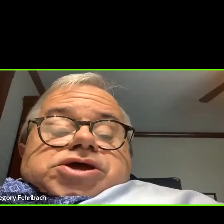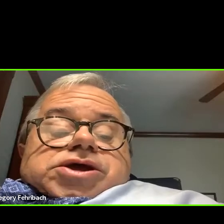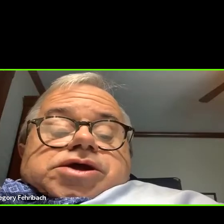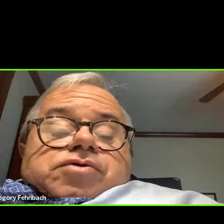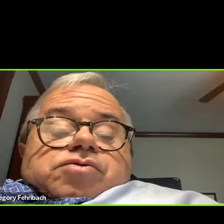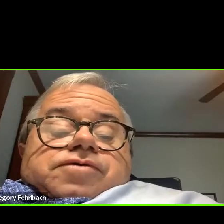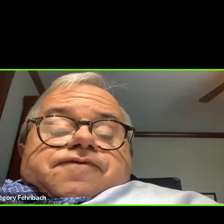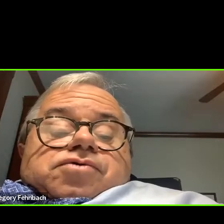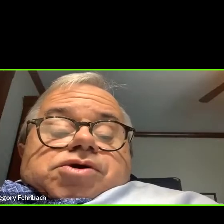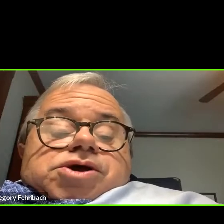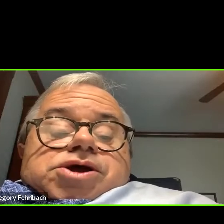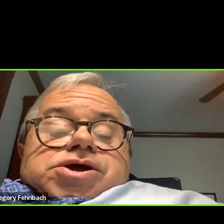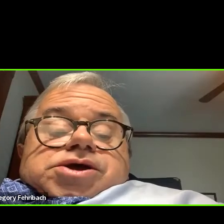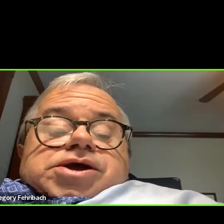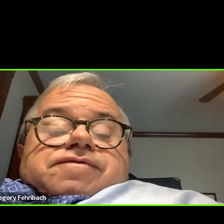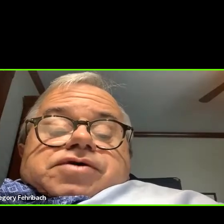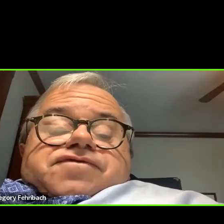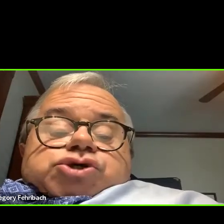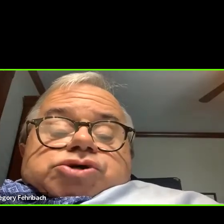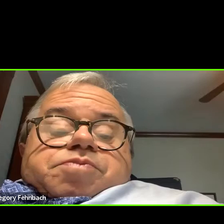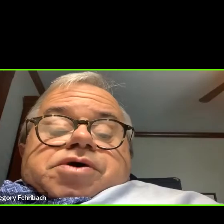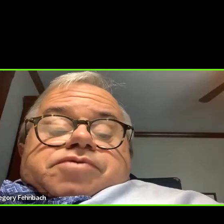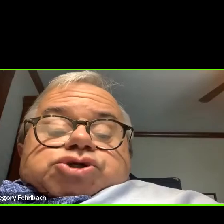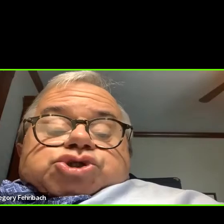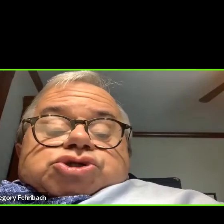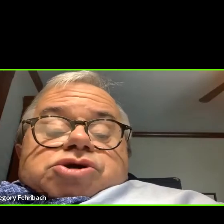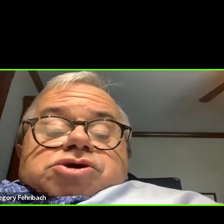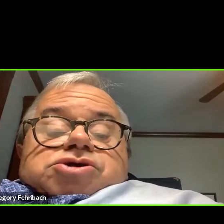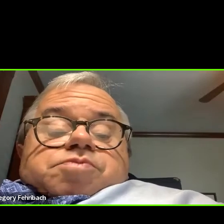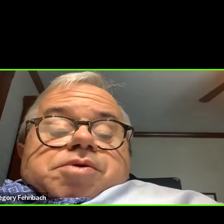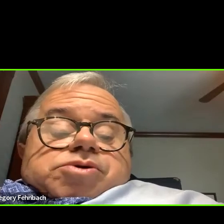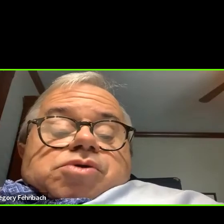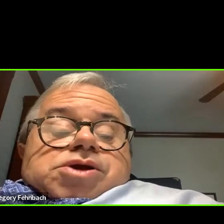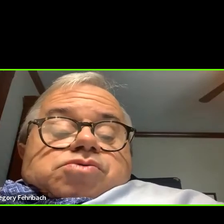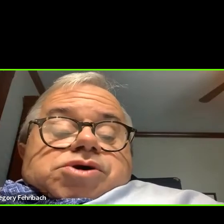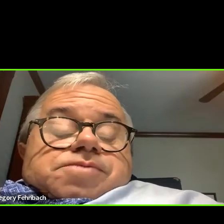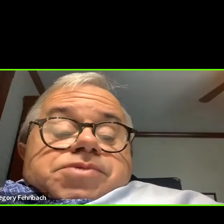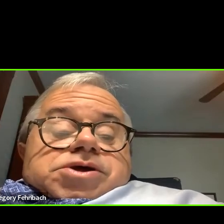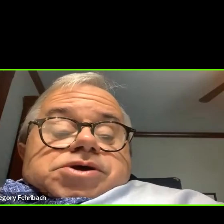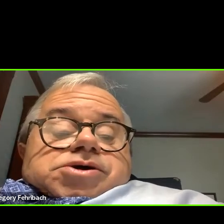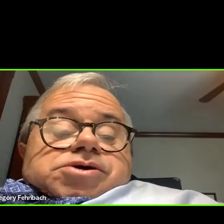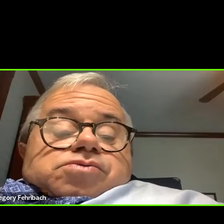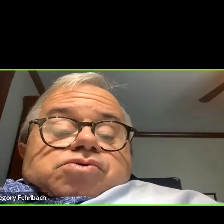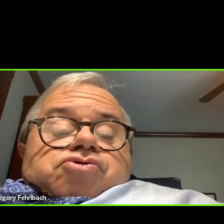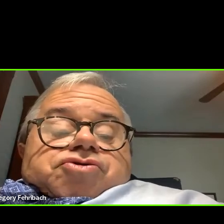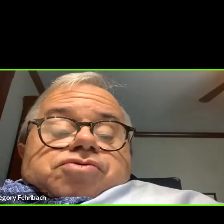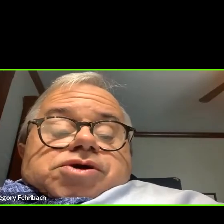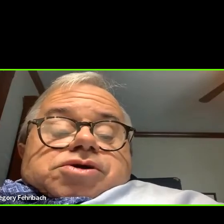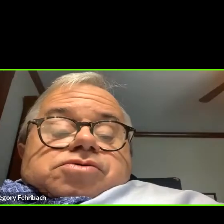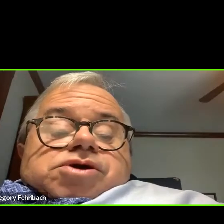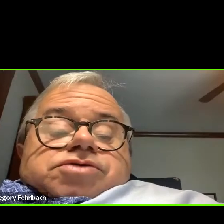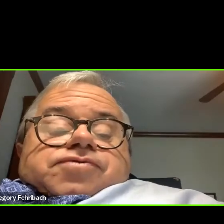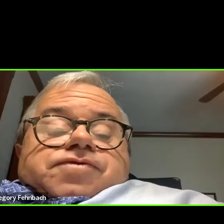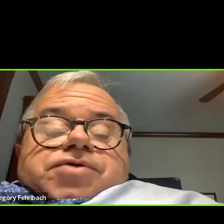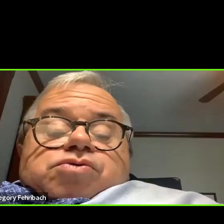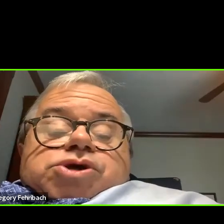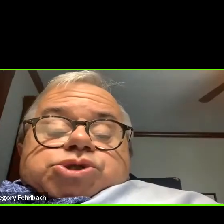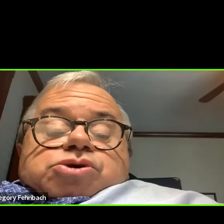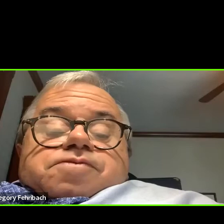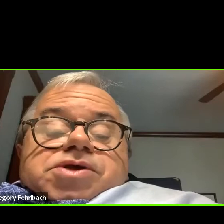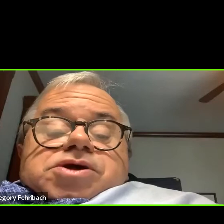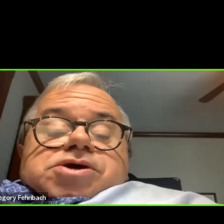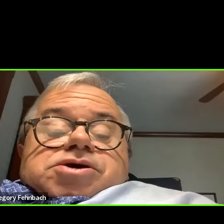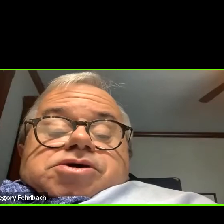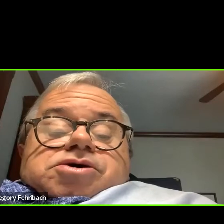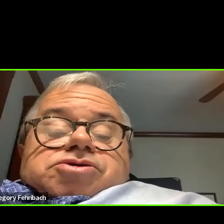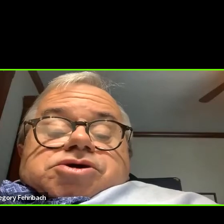want to thank everyone for having officially published the public right-of-way rules and regs for the Federal